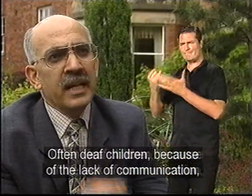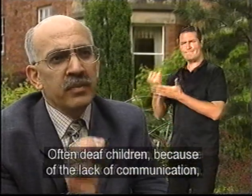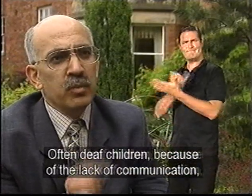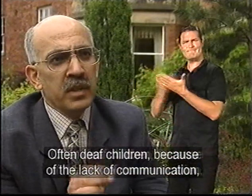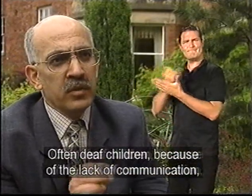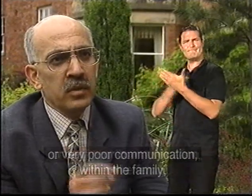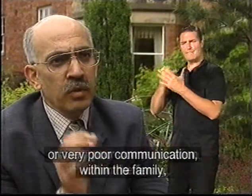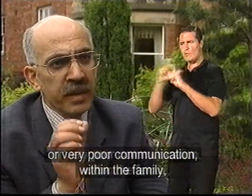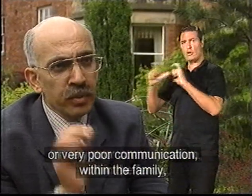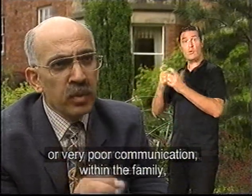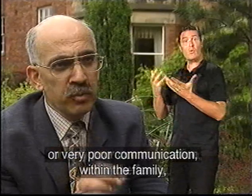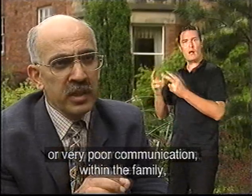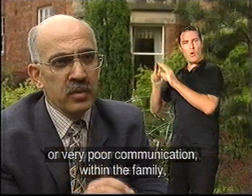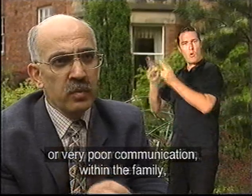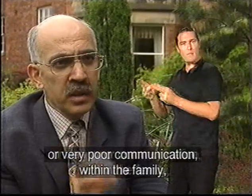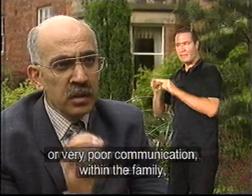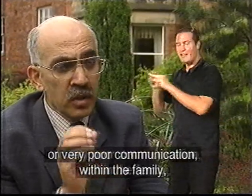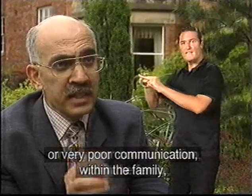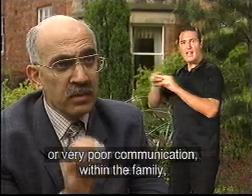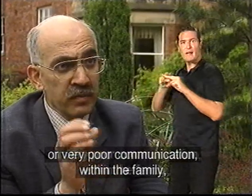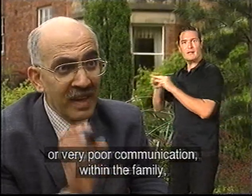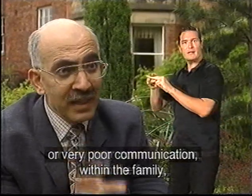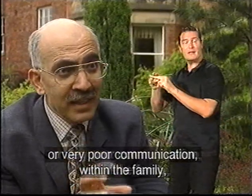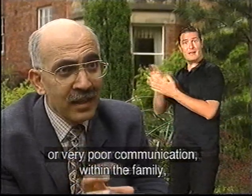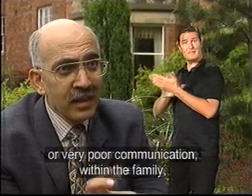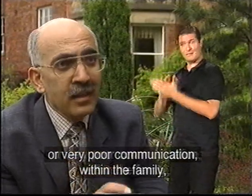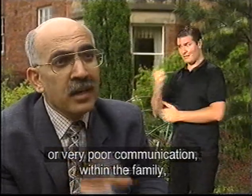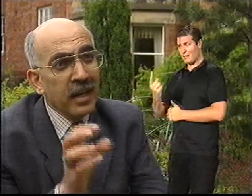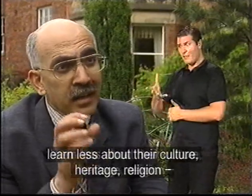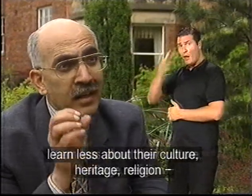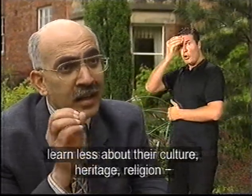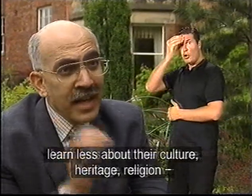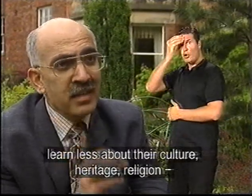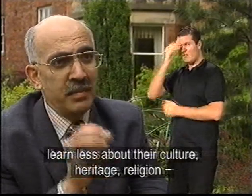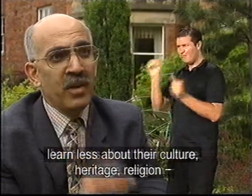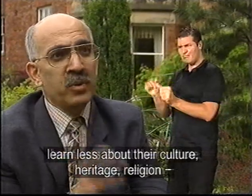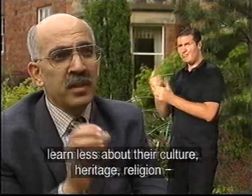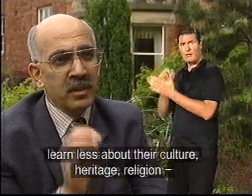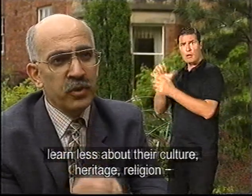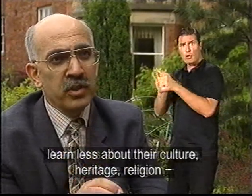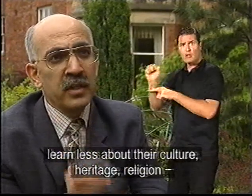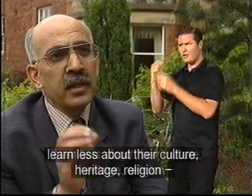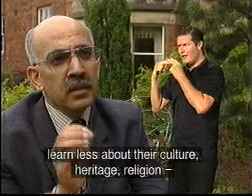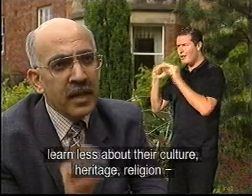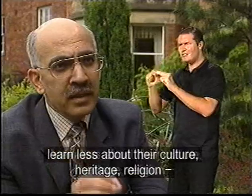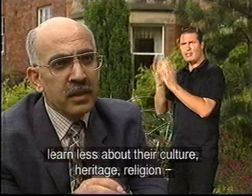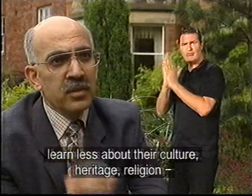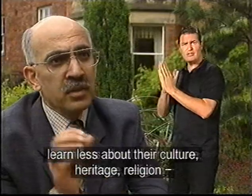of communication or very poor communication within the context of the family, they learn less about their culture, their heritage, their